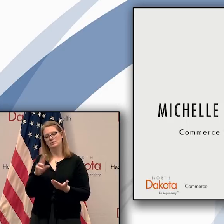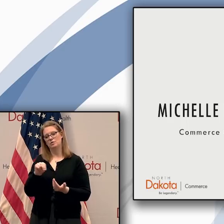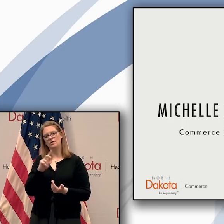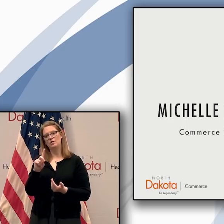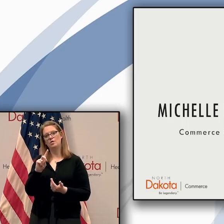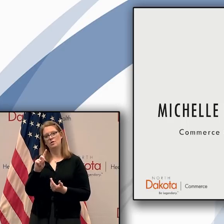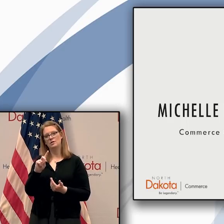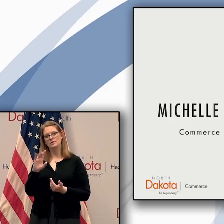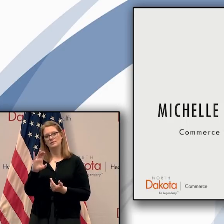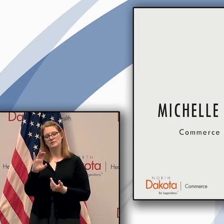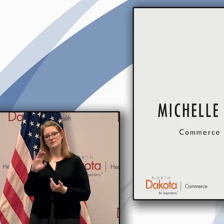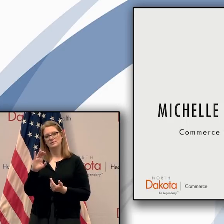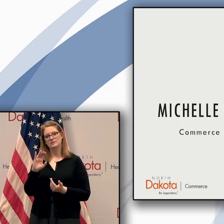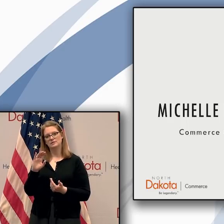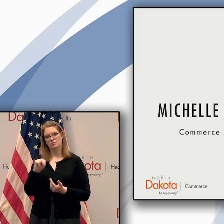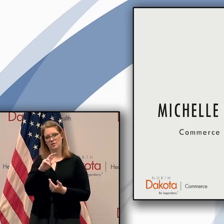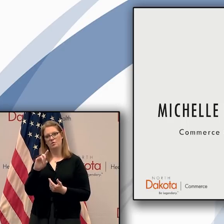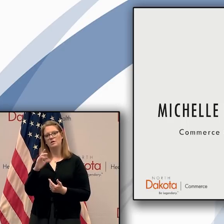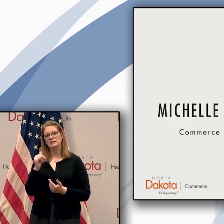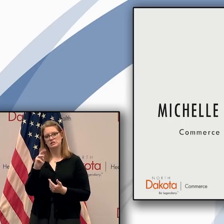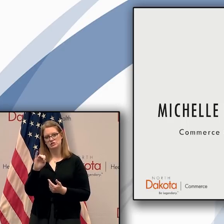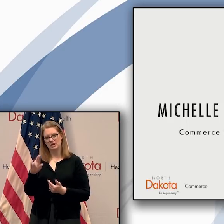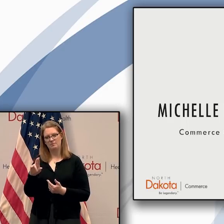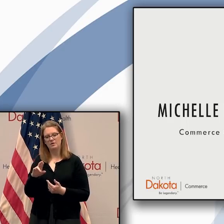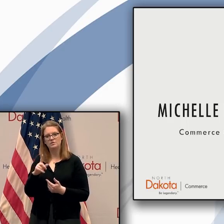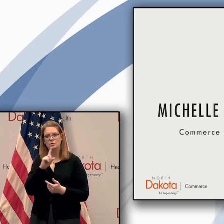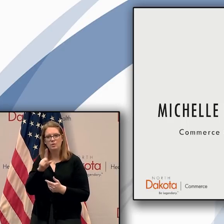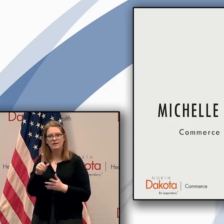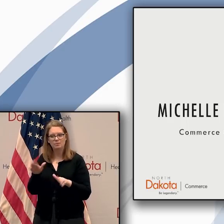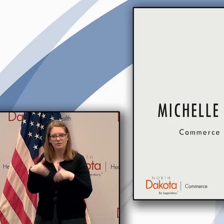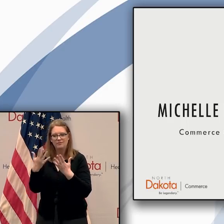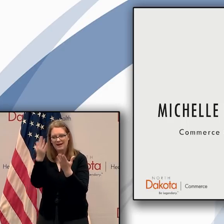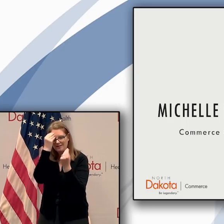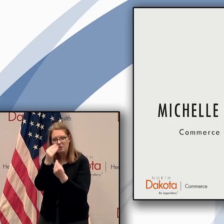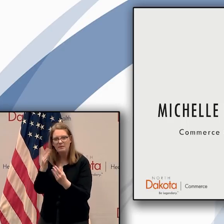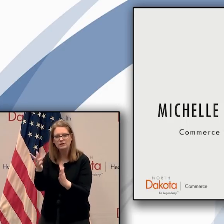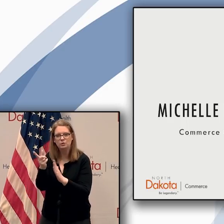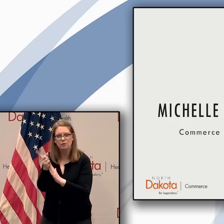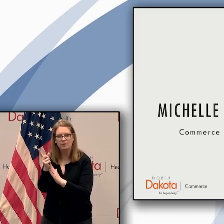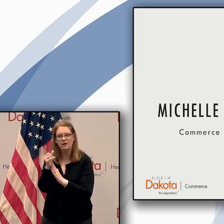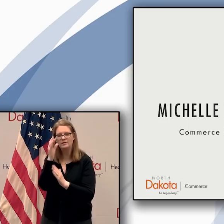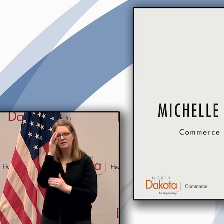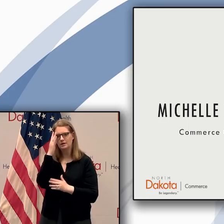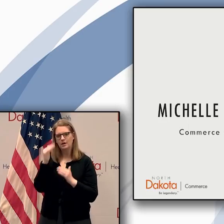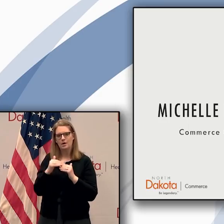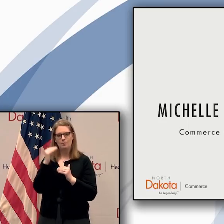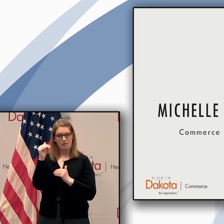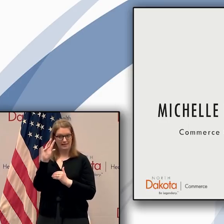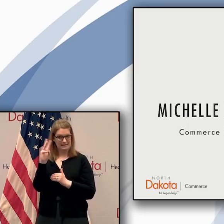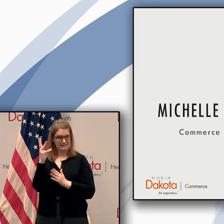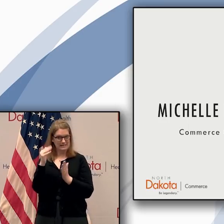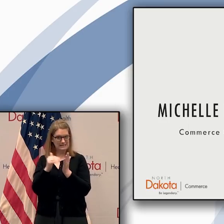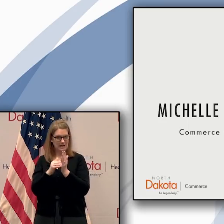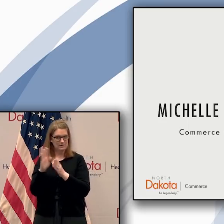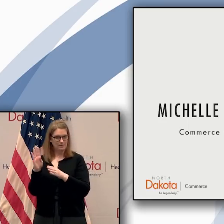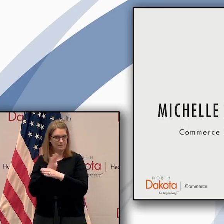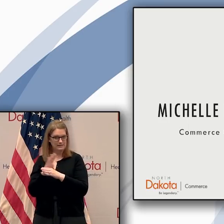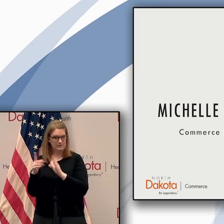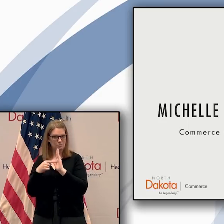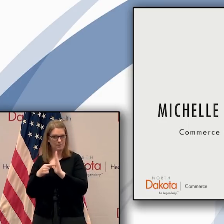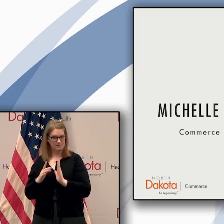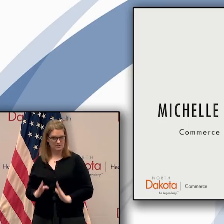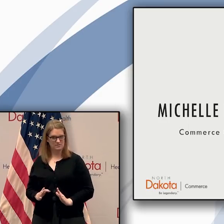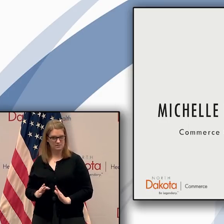Chamber to provide real-time updates to the business community. We estimate that more than 6,000 business representatives have been